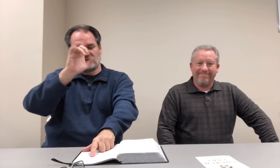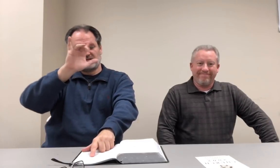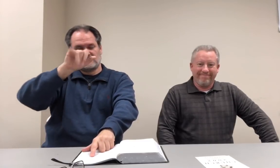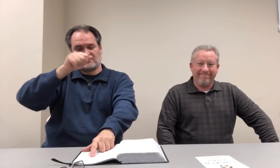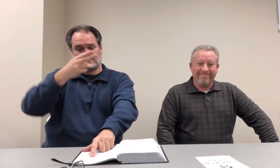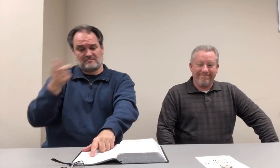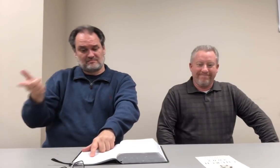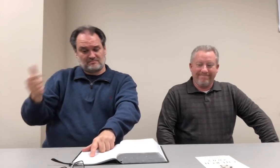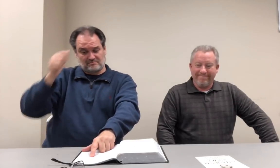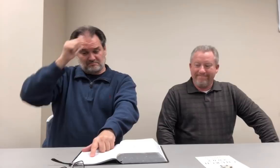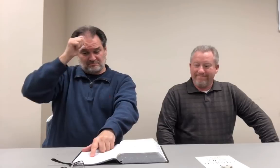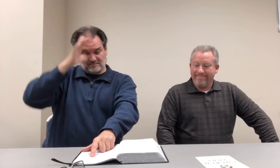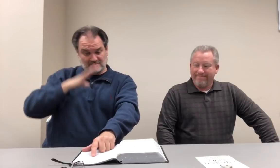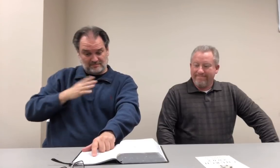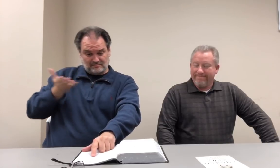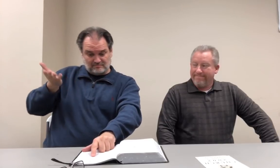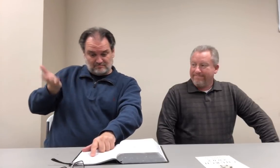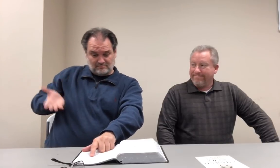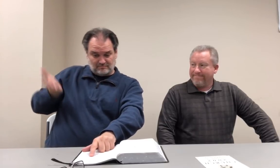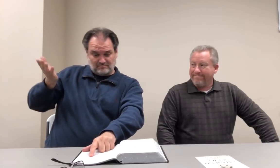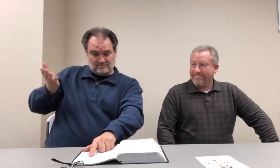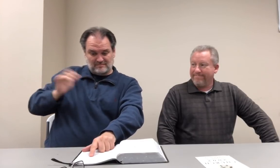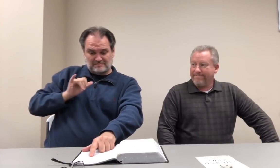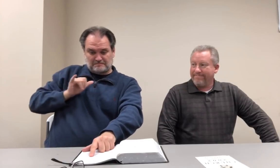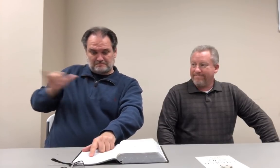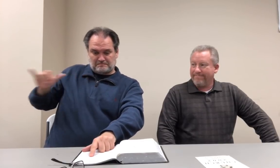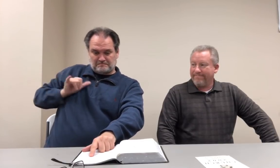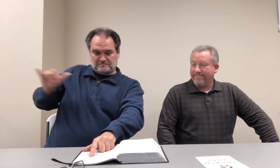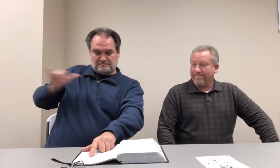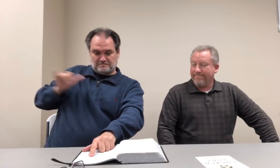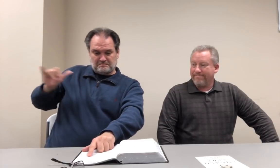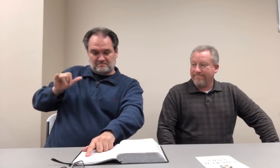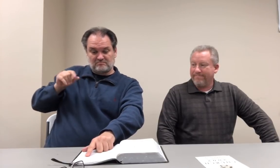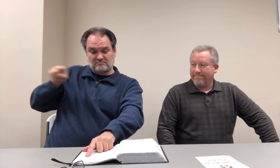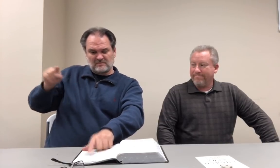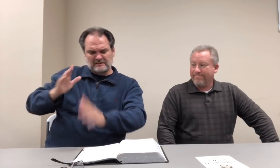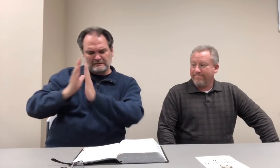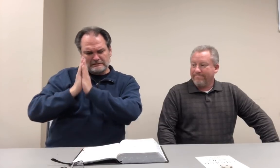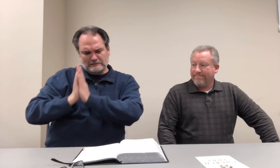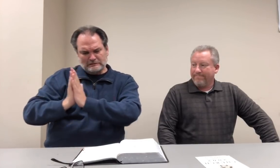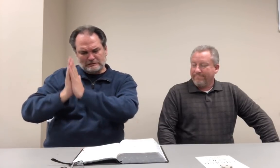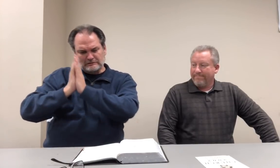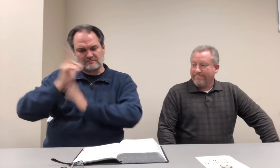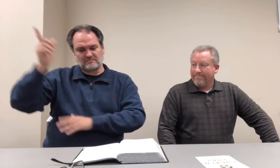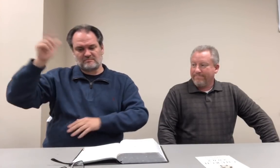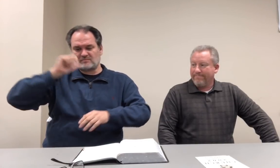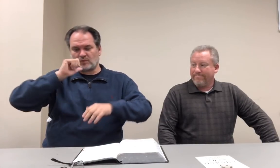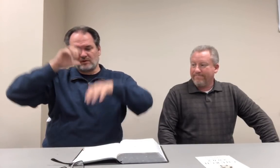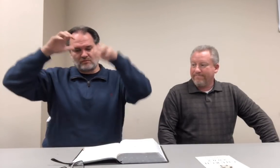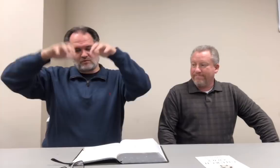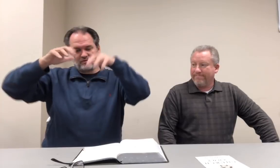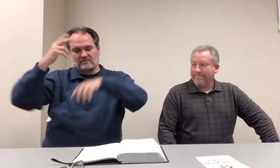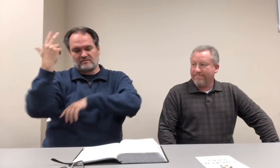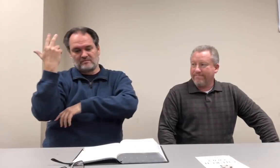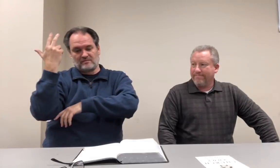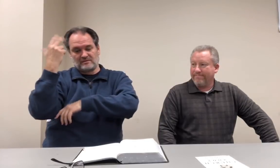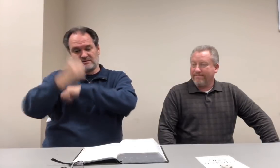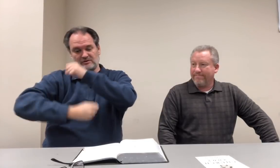That actually was new, and that God performed creation, right? But there was no new will. Think of it this way.